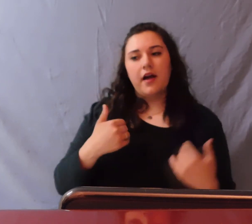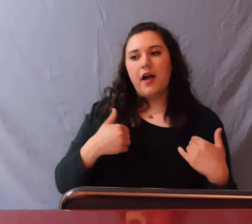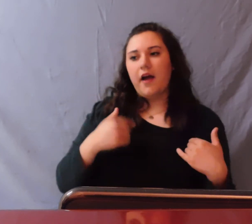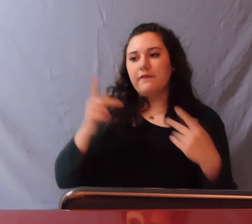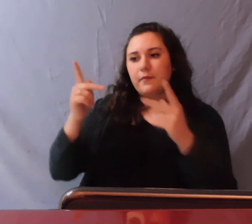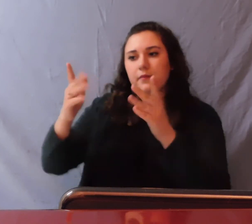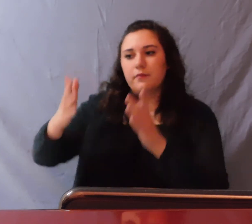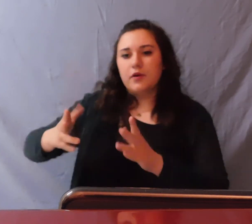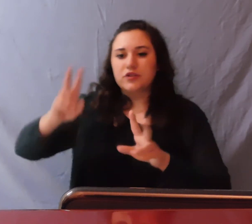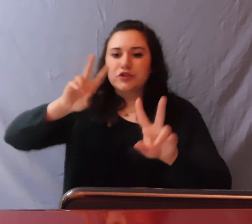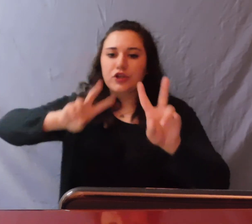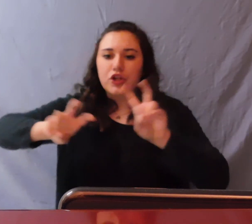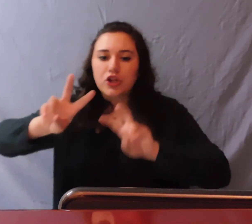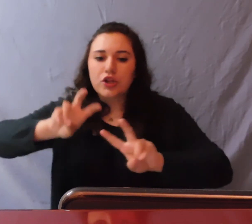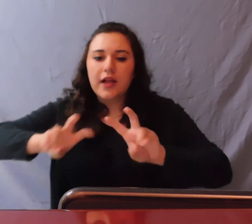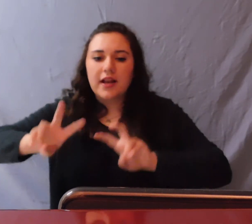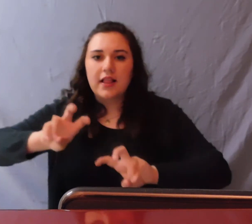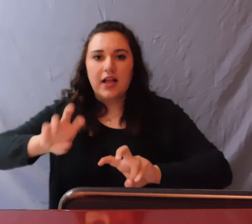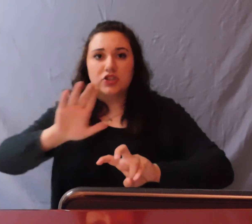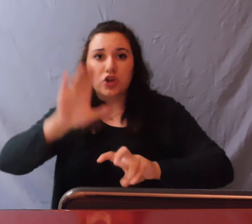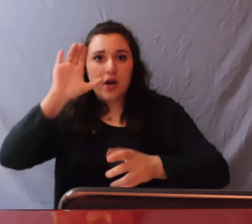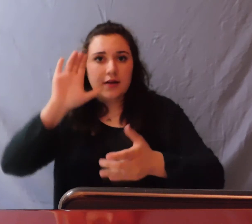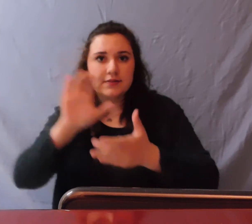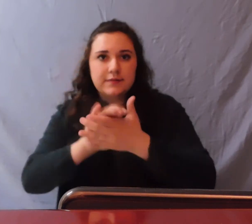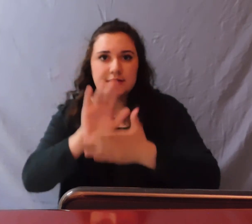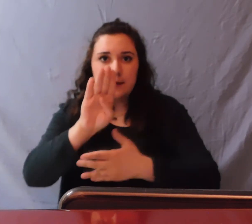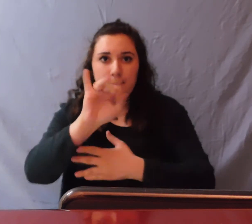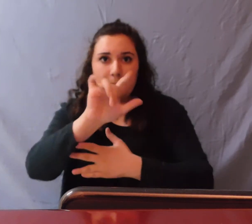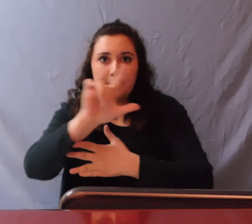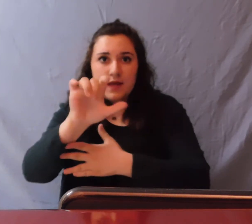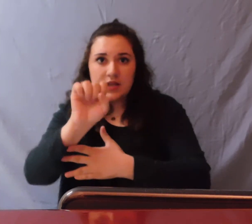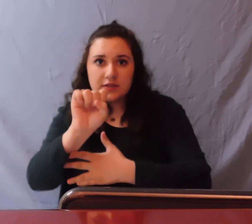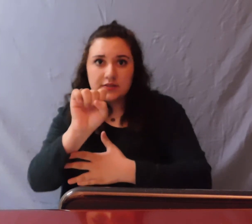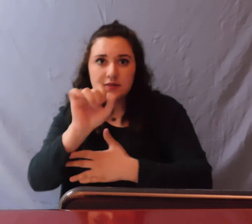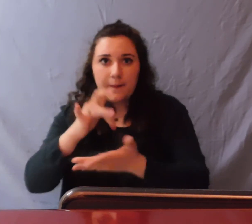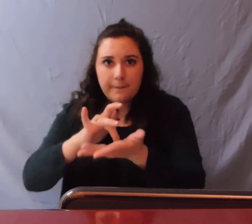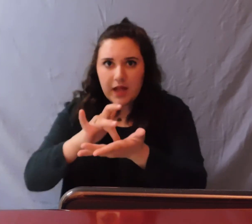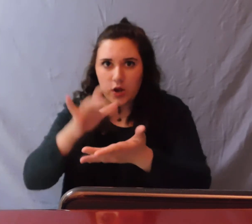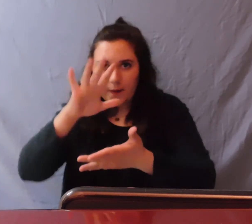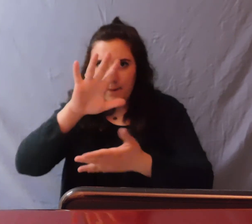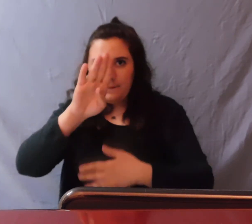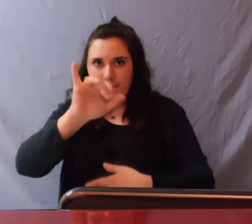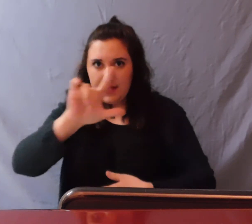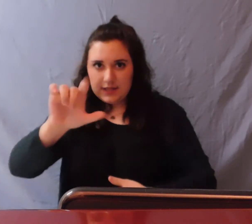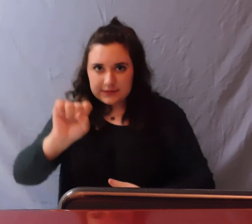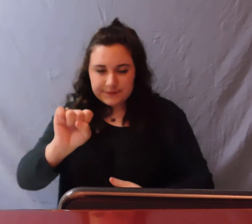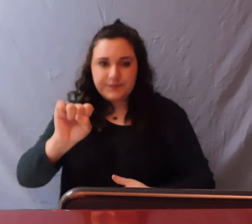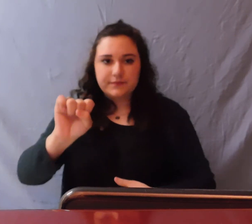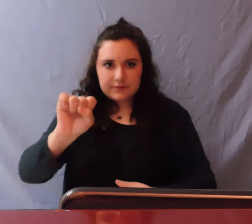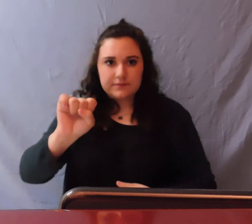bills to help you with that, because that's income that you're putting to that where you're not needing to buy other extra things.